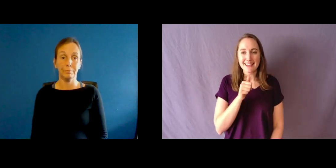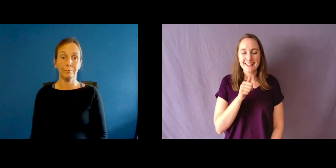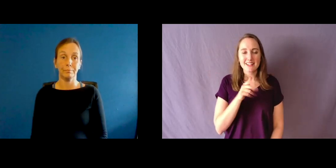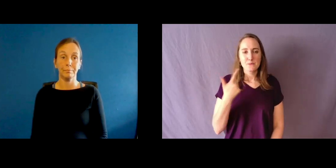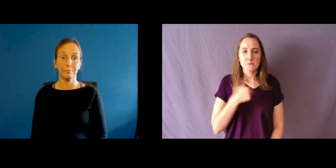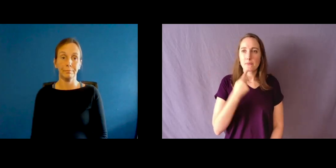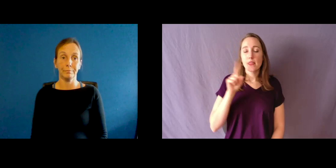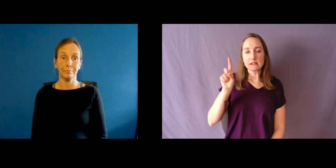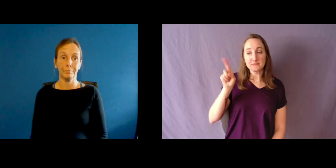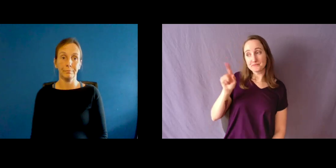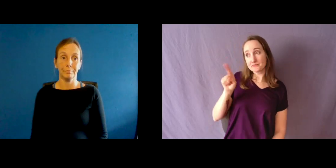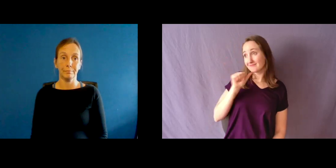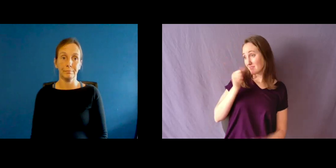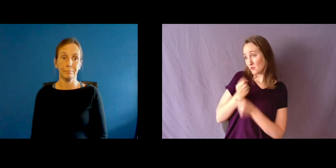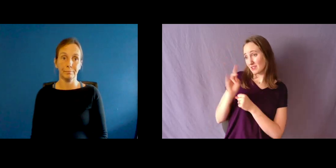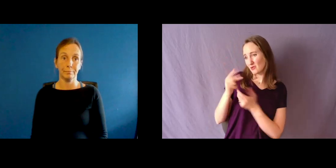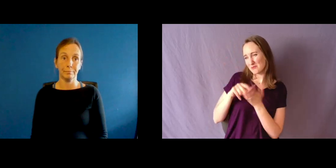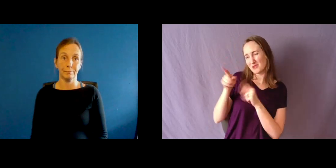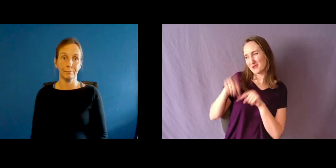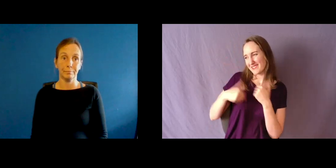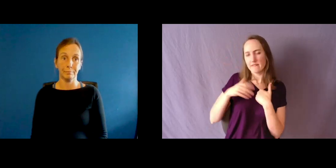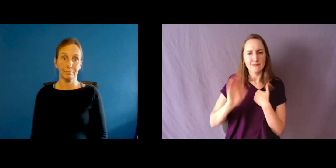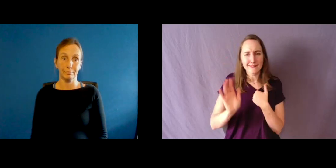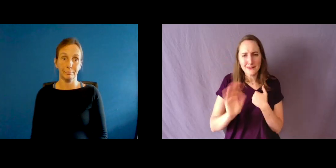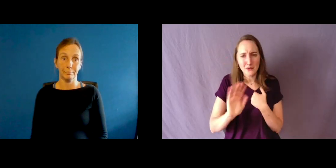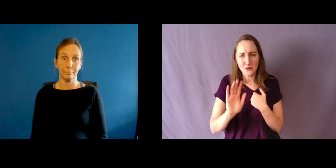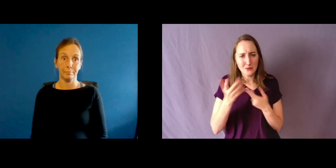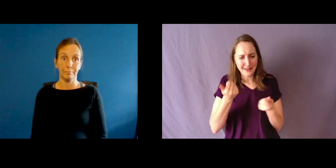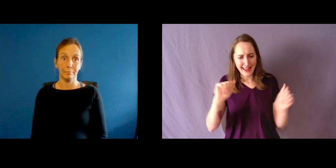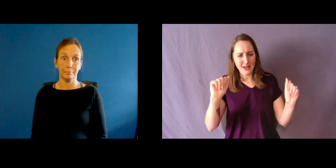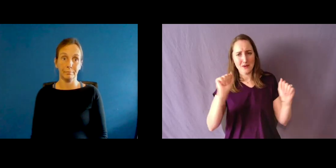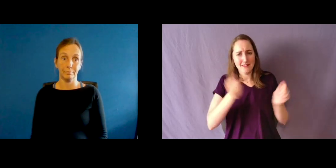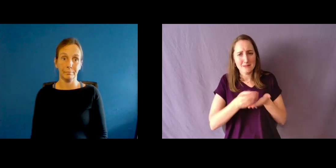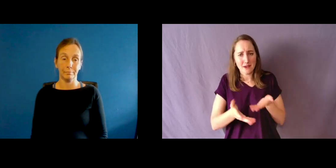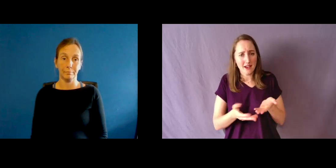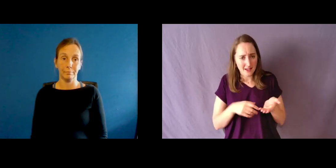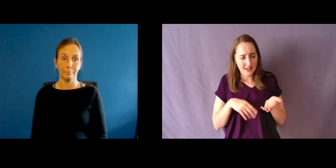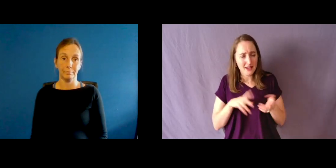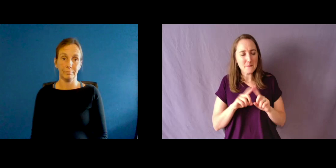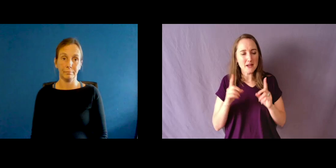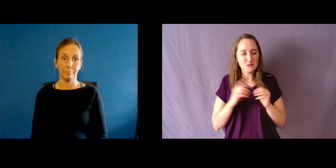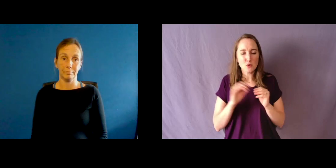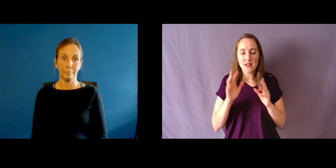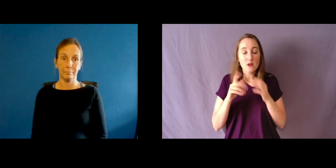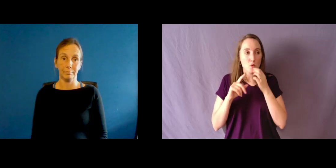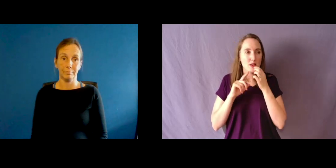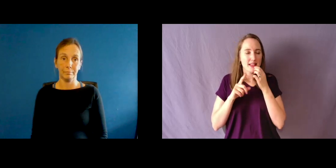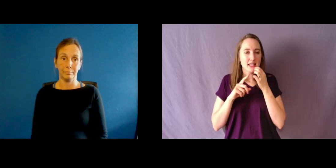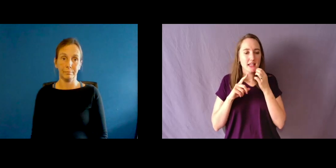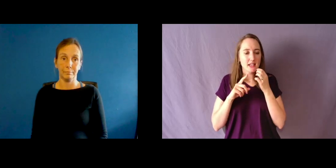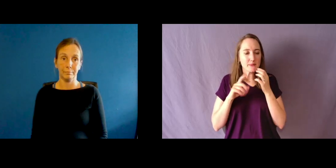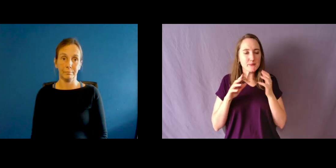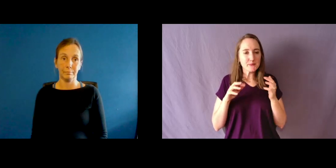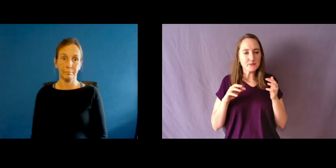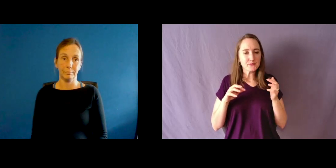not like we're saying like, oh, if you don't have a rescue dog, you can't buy the leash. But it's kind of more of like in fact, if anything, like they have